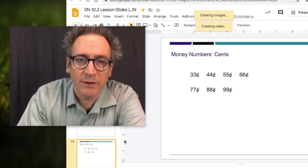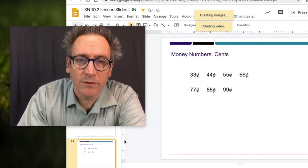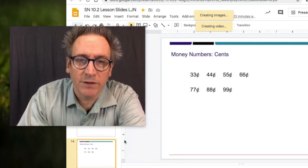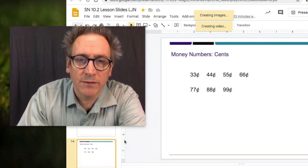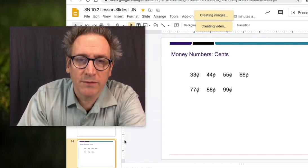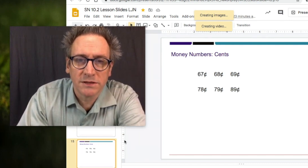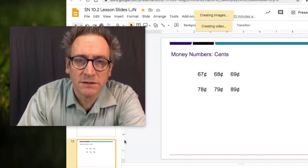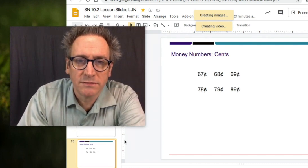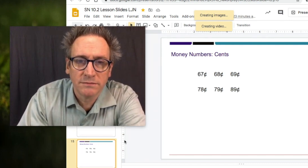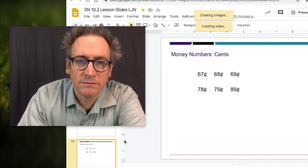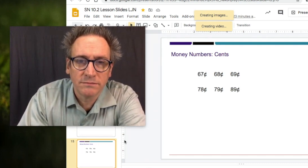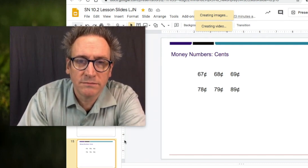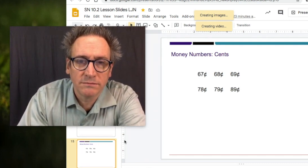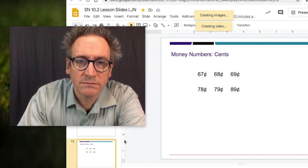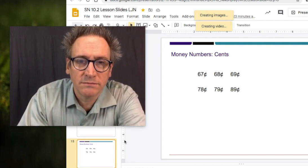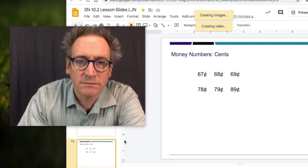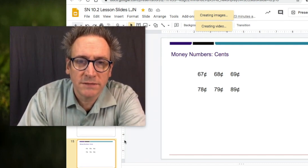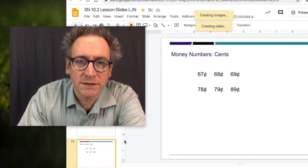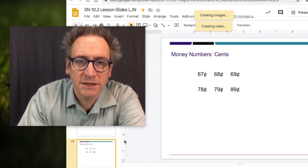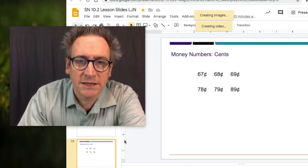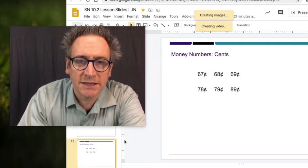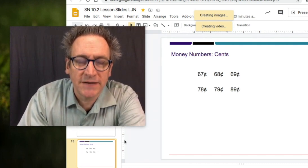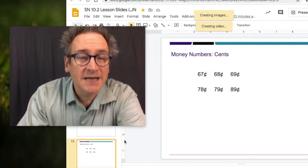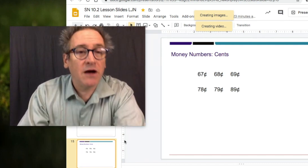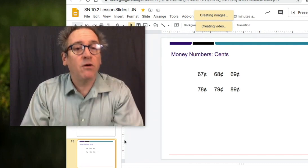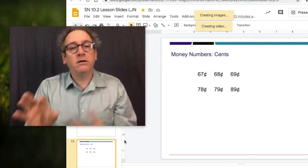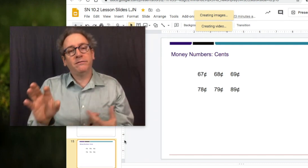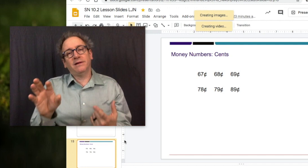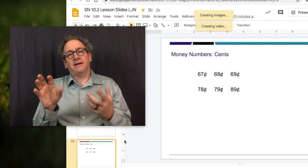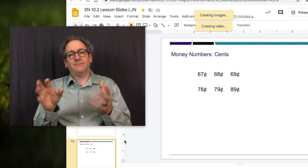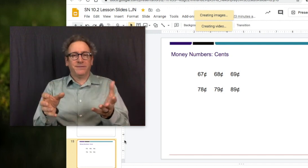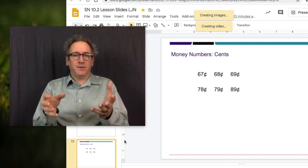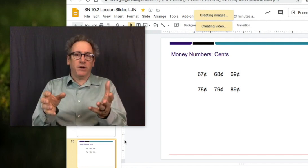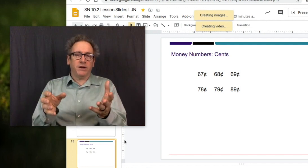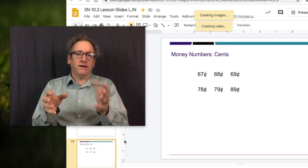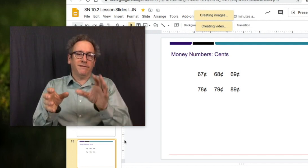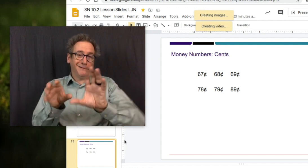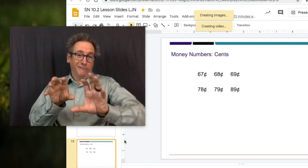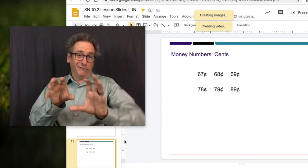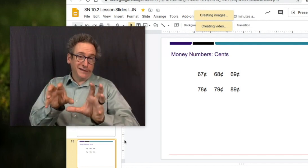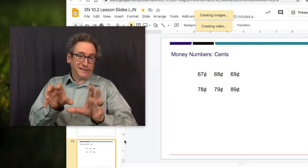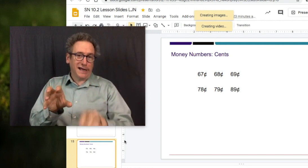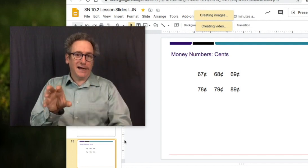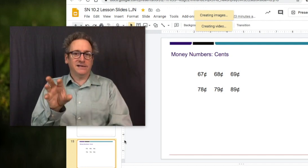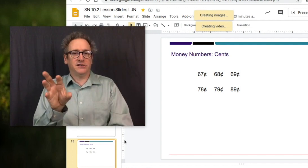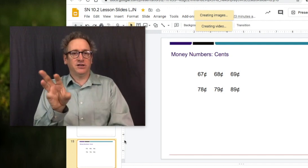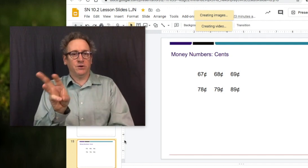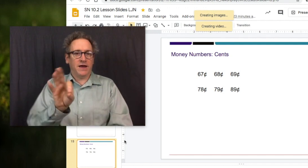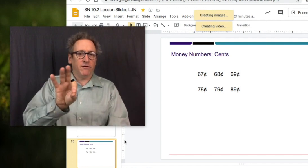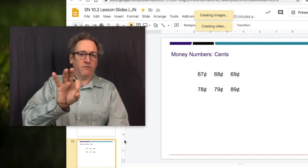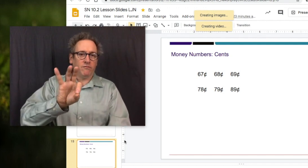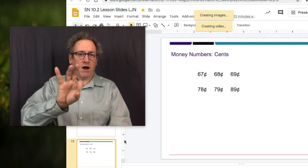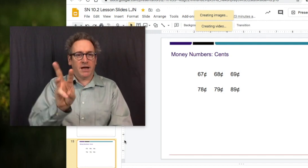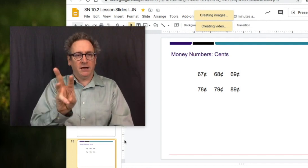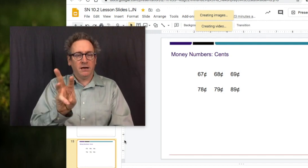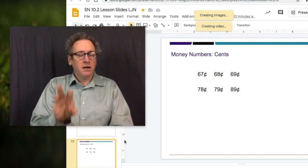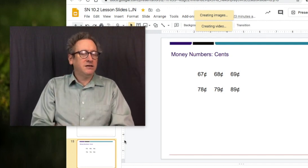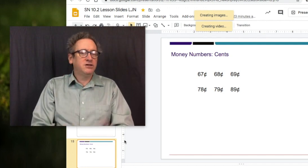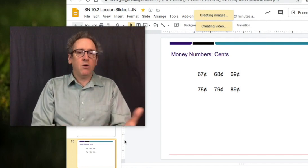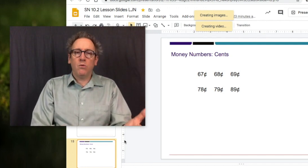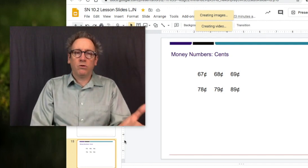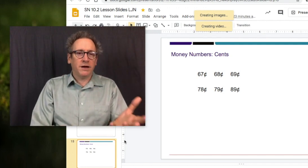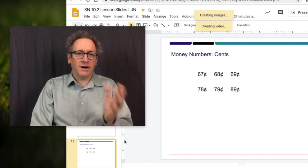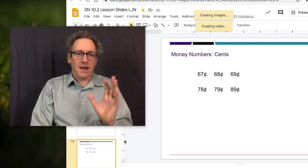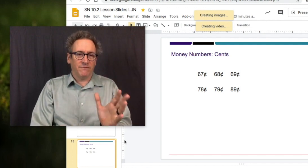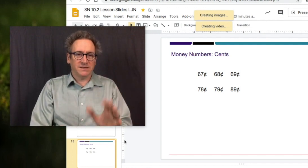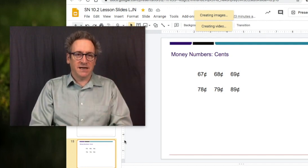Same thing with the doubles. 6, 7. Now, the point of this slide is to show that rocking.